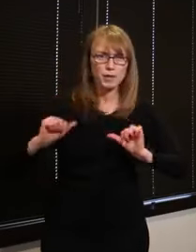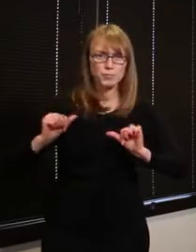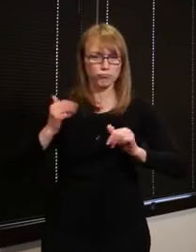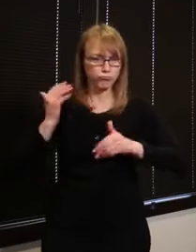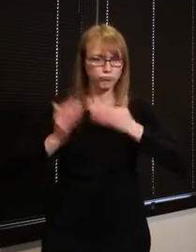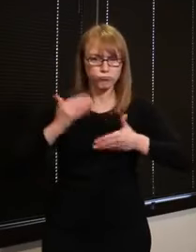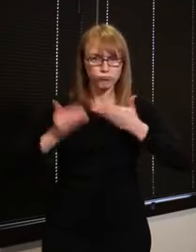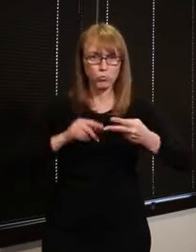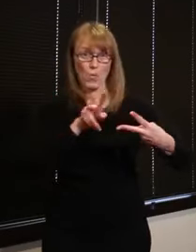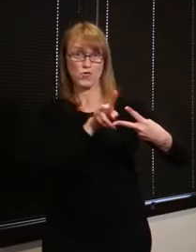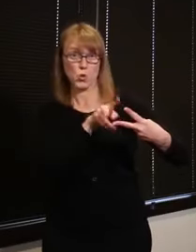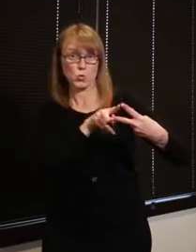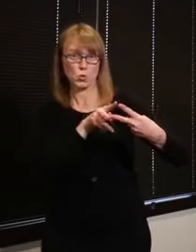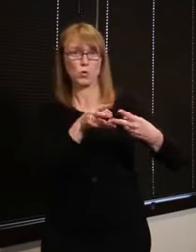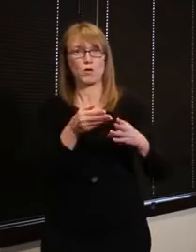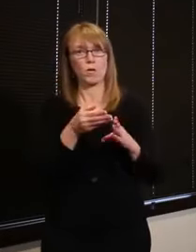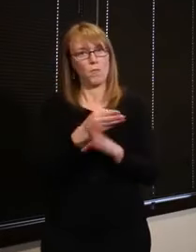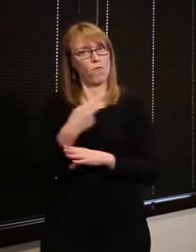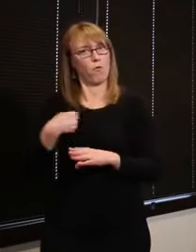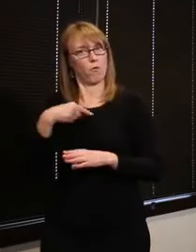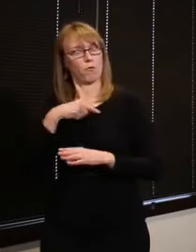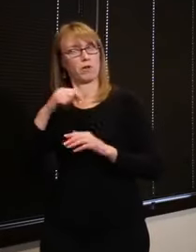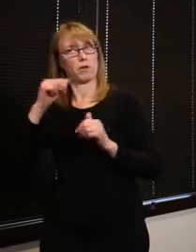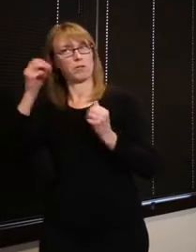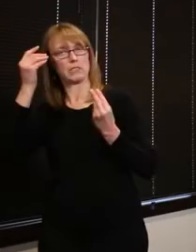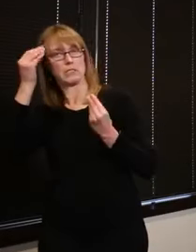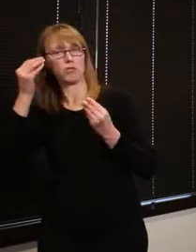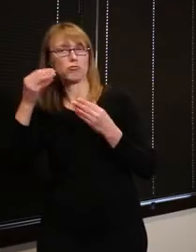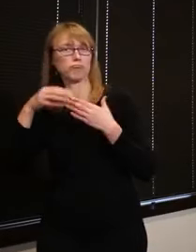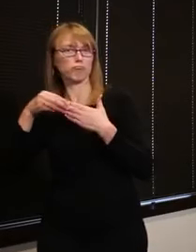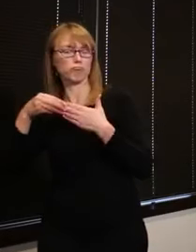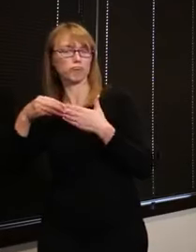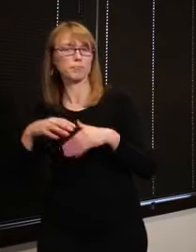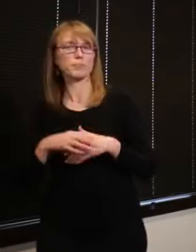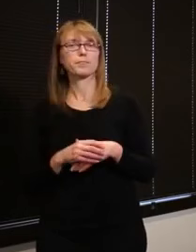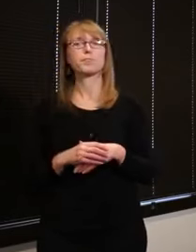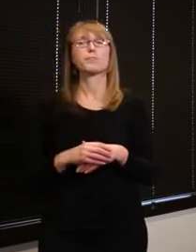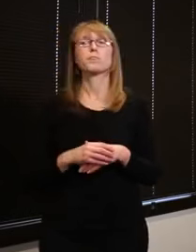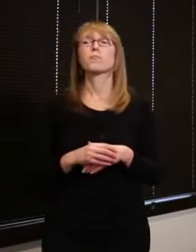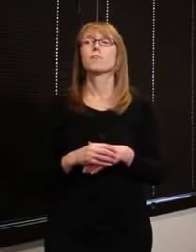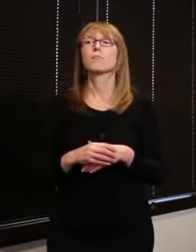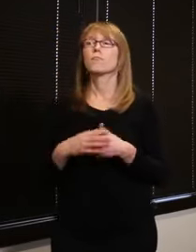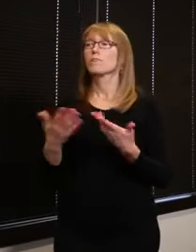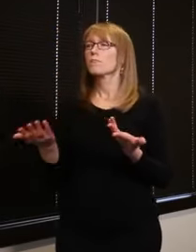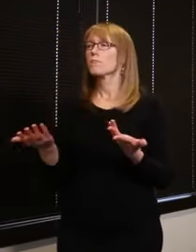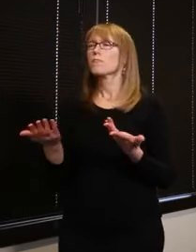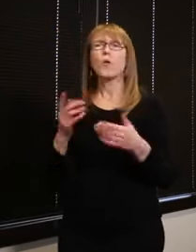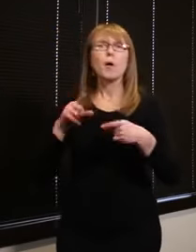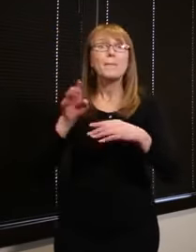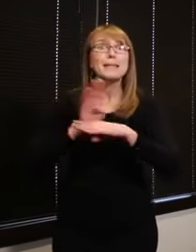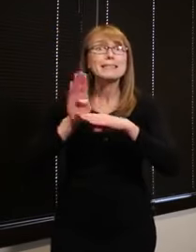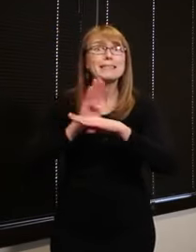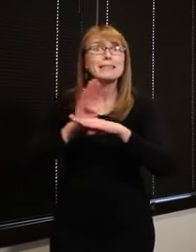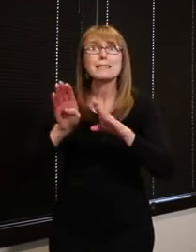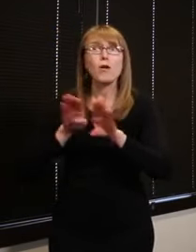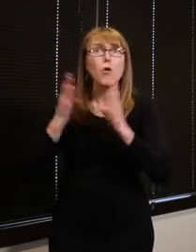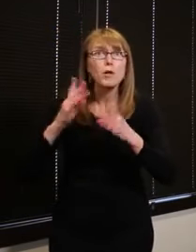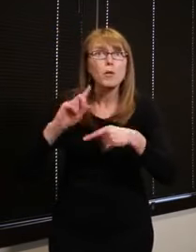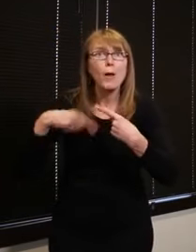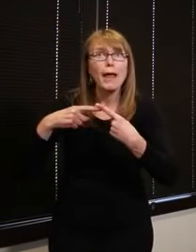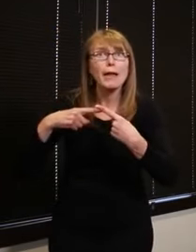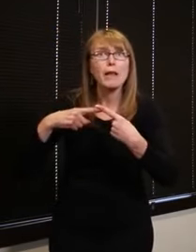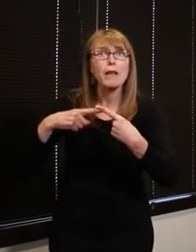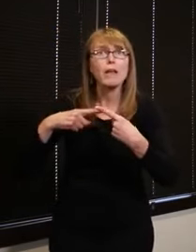local economies start opening back up? So that's sort of the same answer. It's not so much a